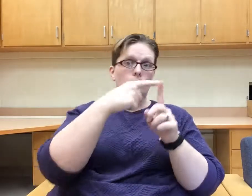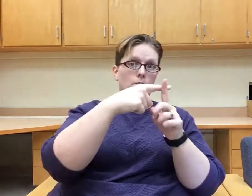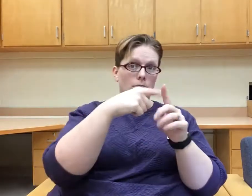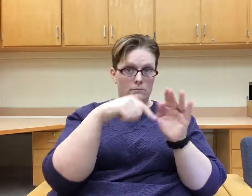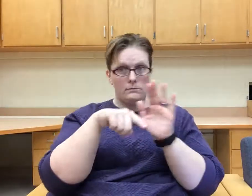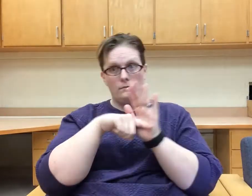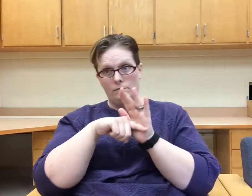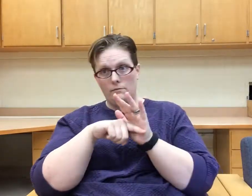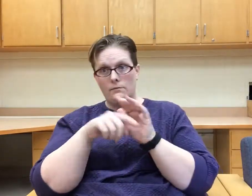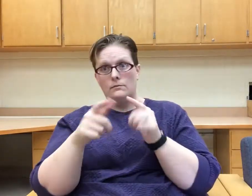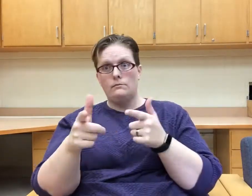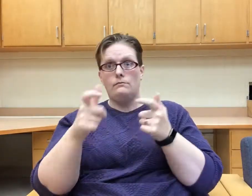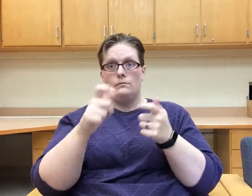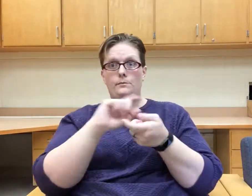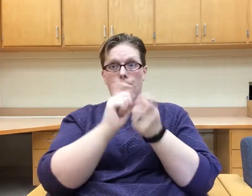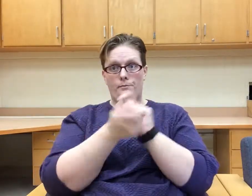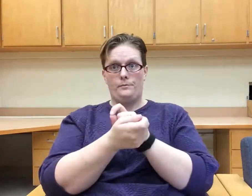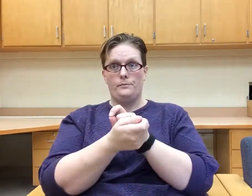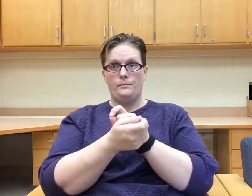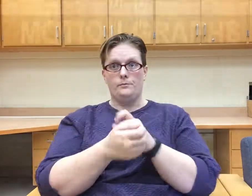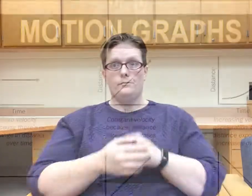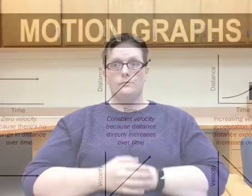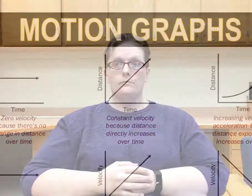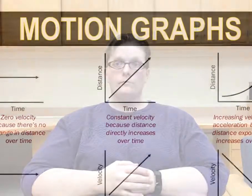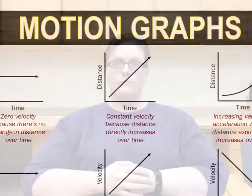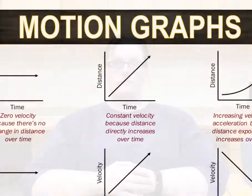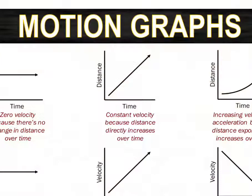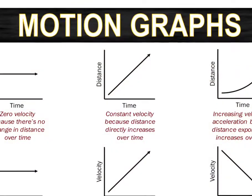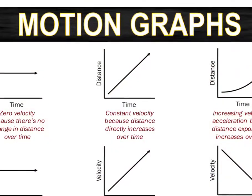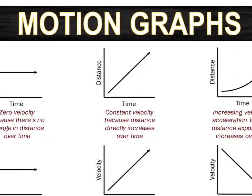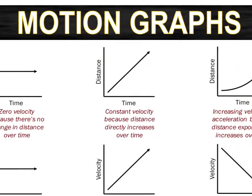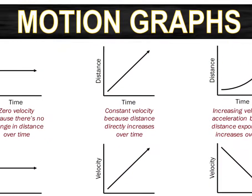matter. It can be positive or negative when it's accelerating.